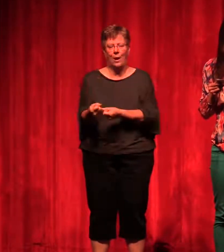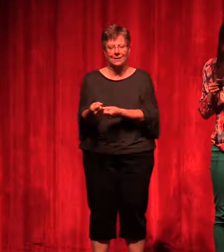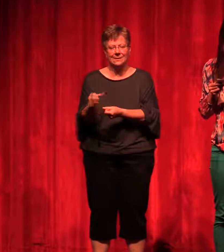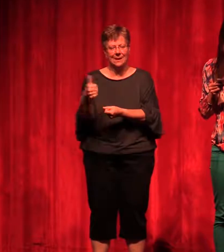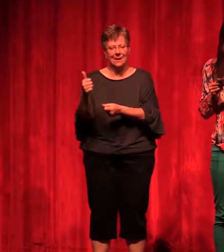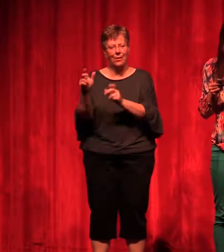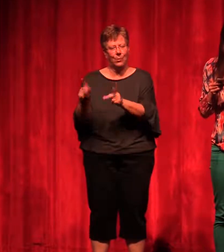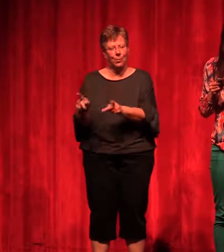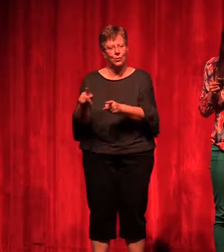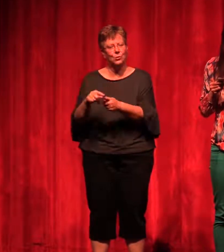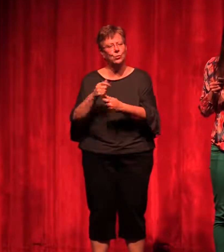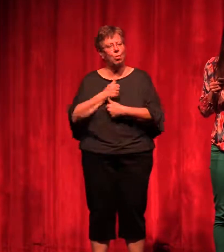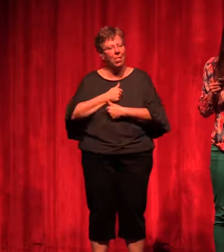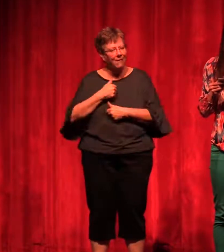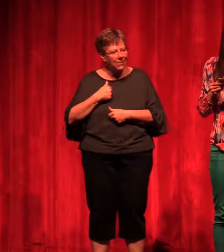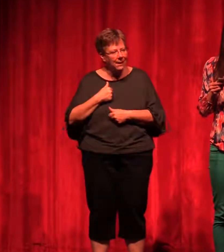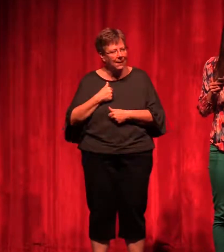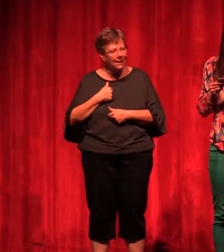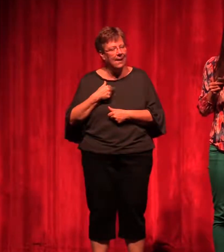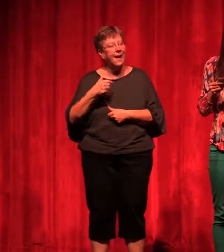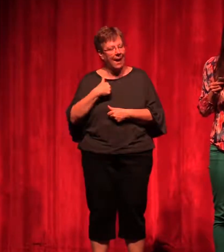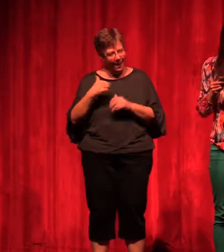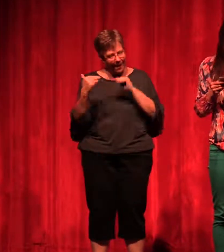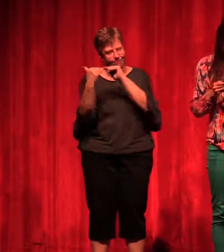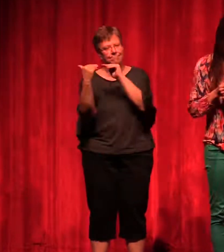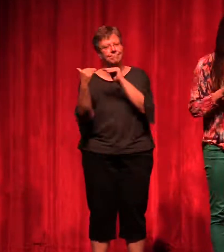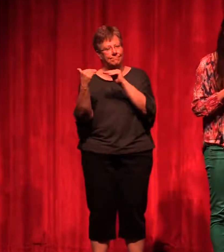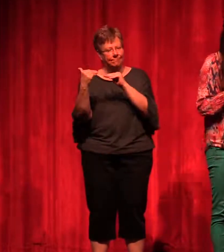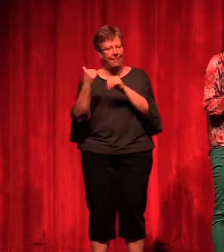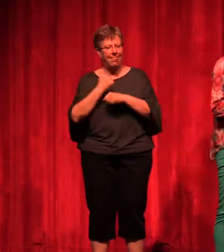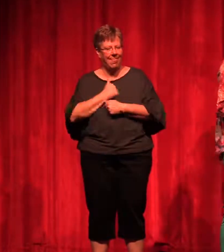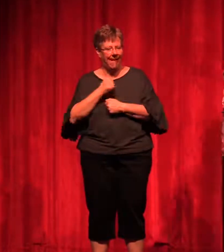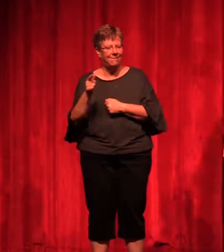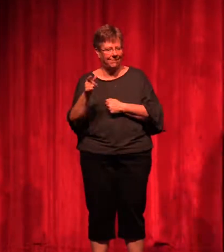person to love me and to love in return.